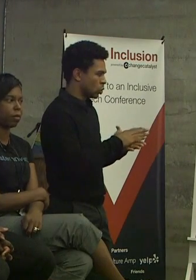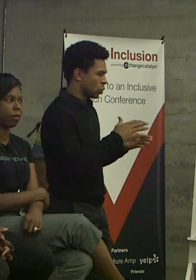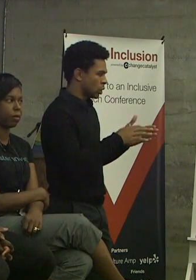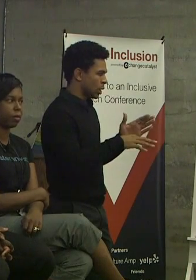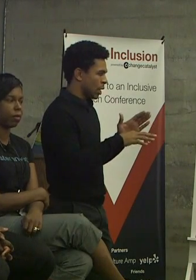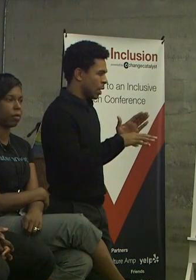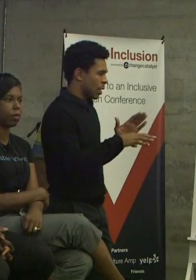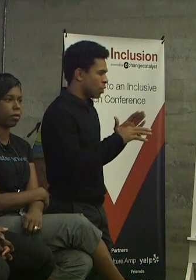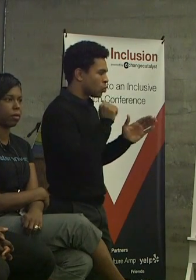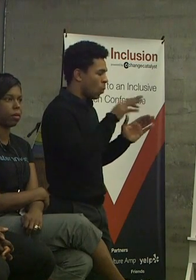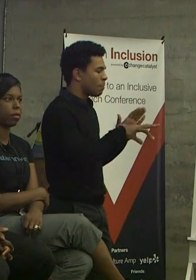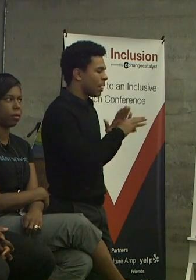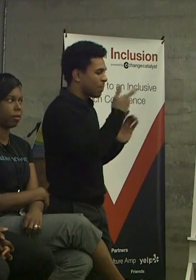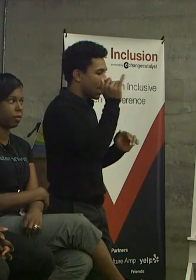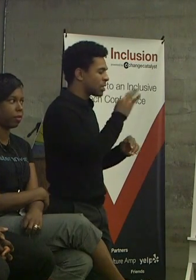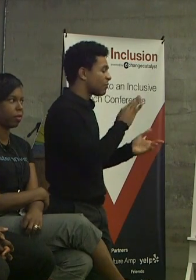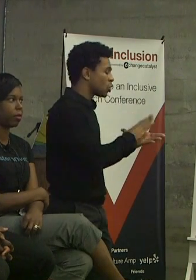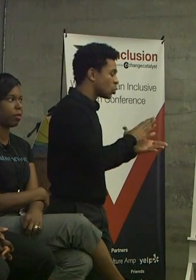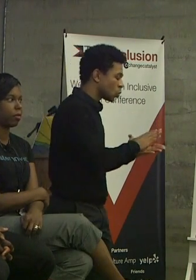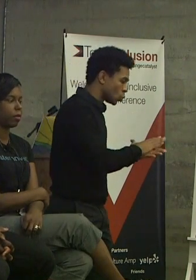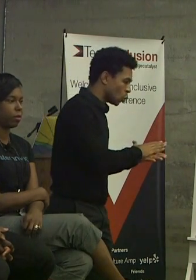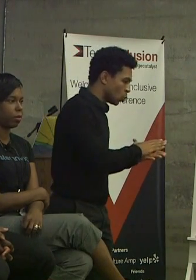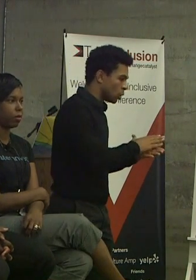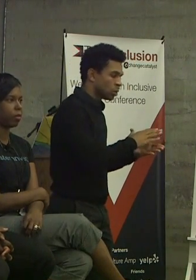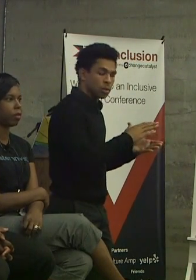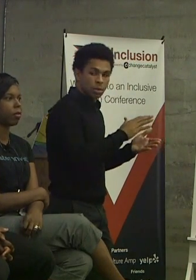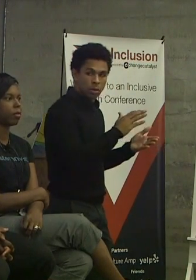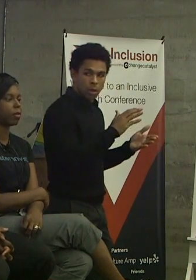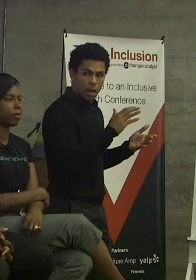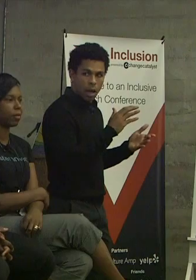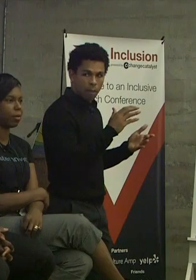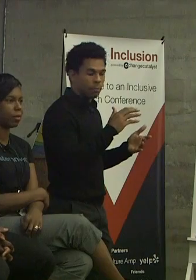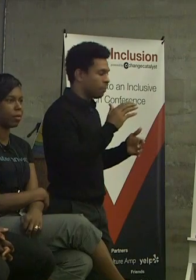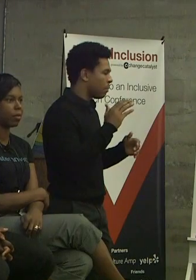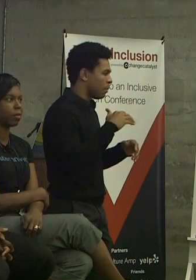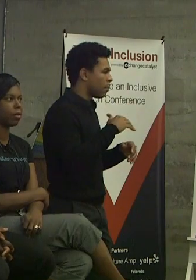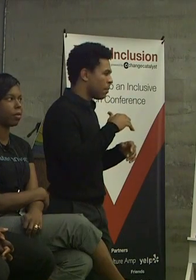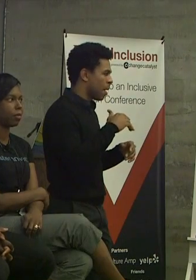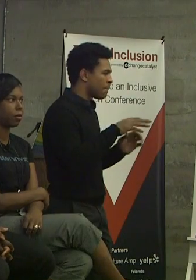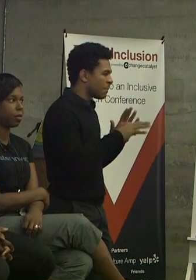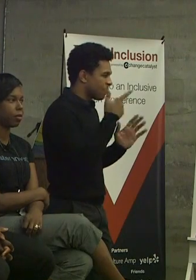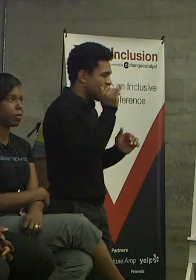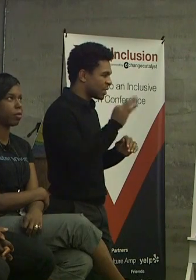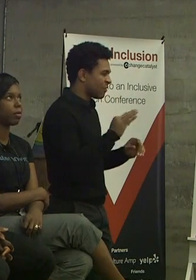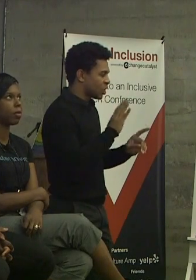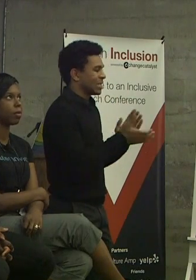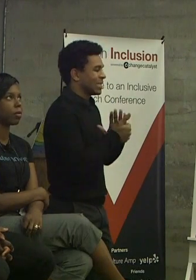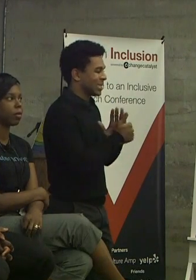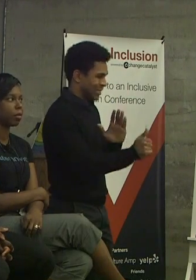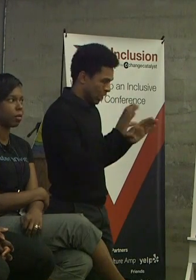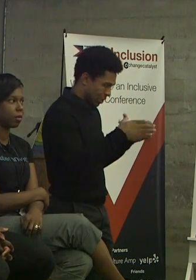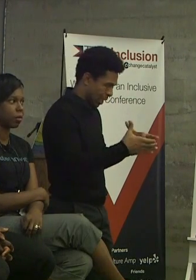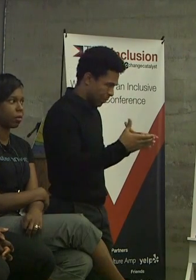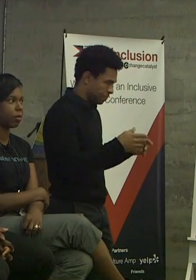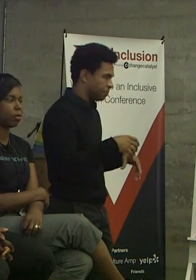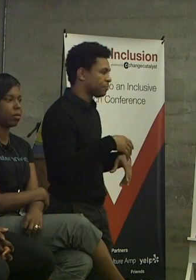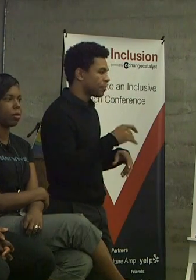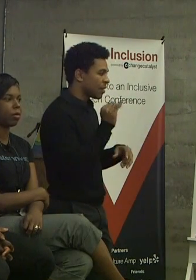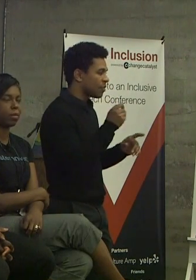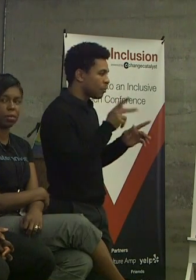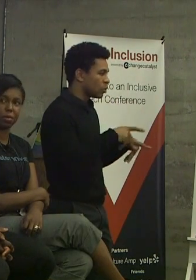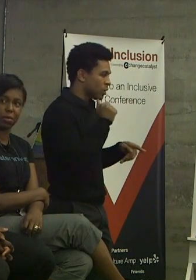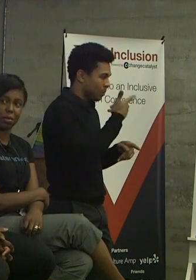really the skill set that resume may have. I was, this morning, there was